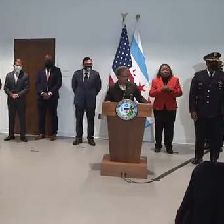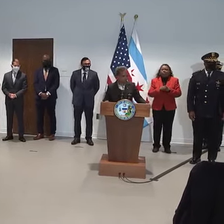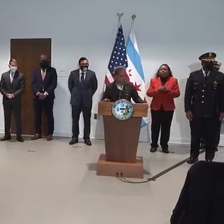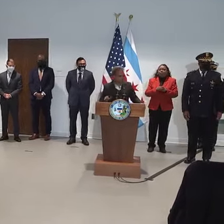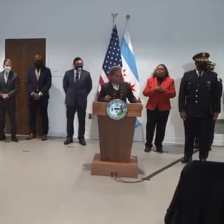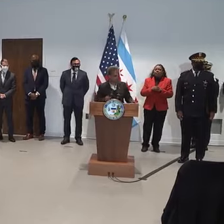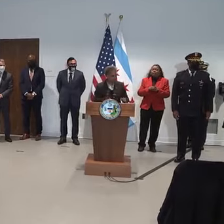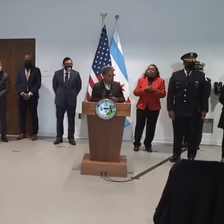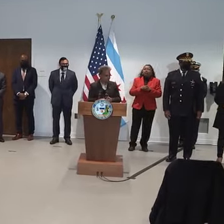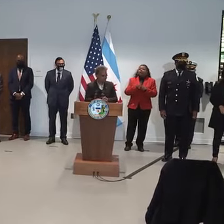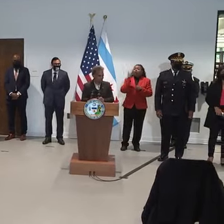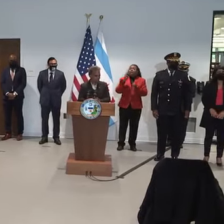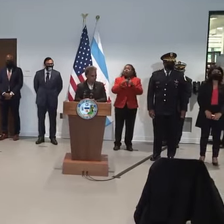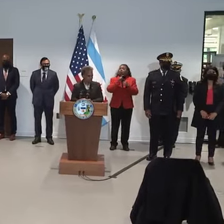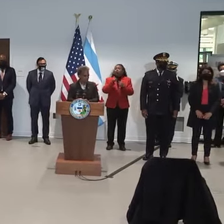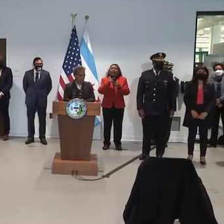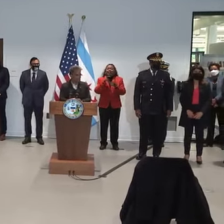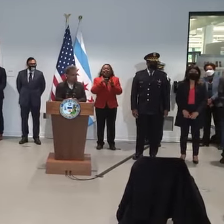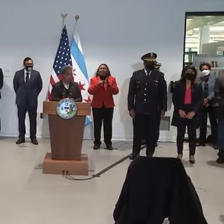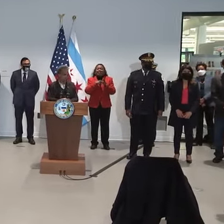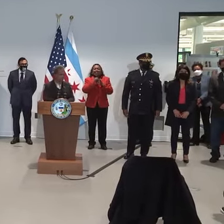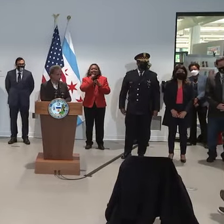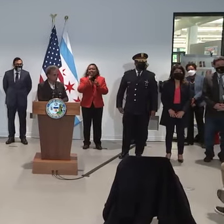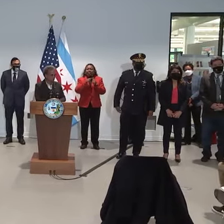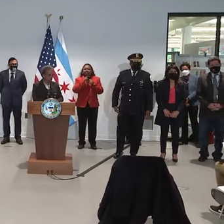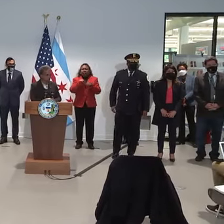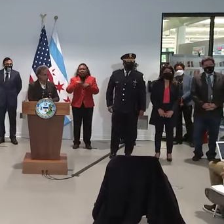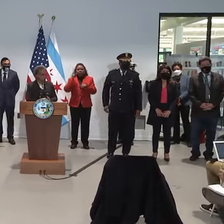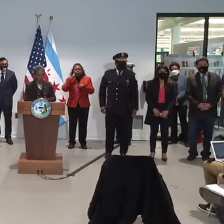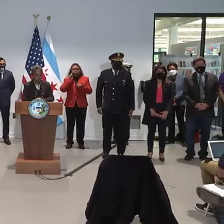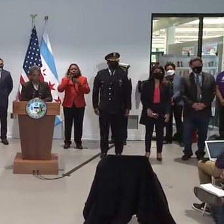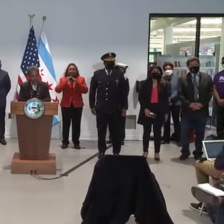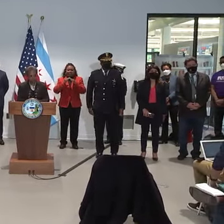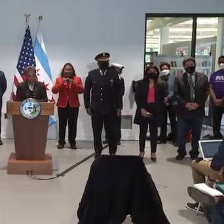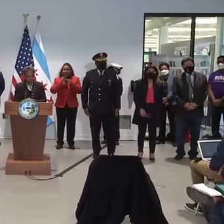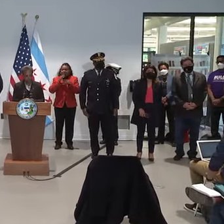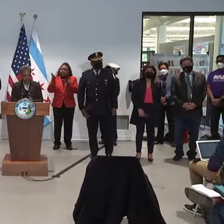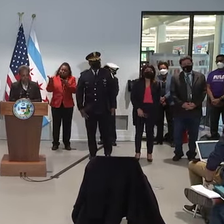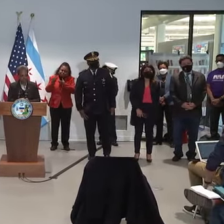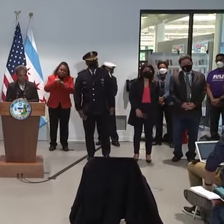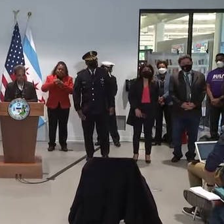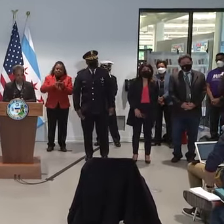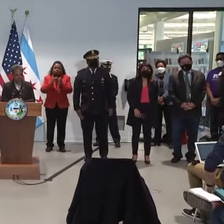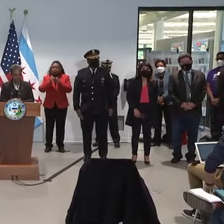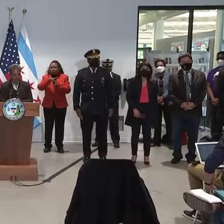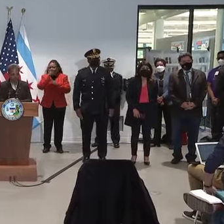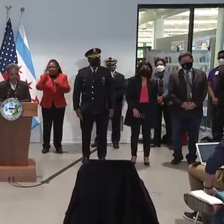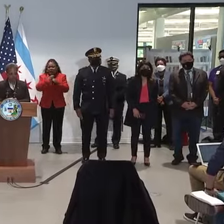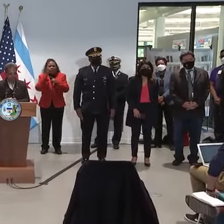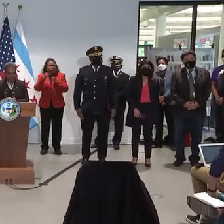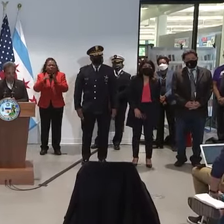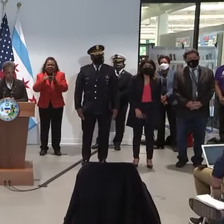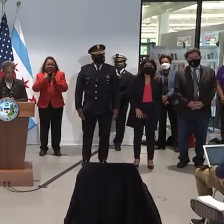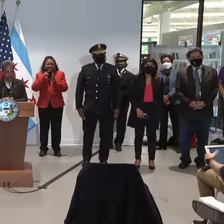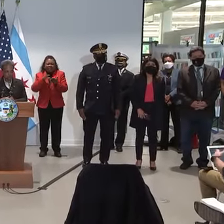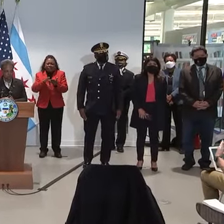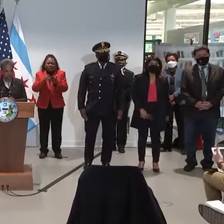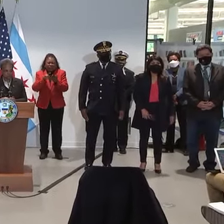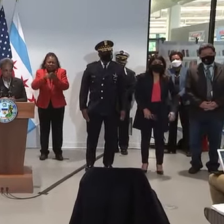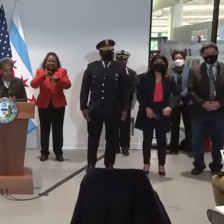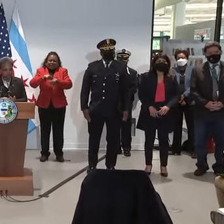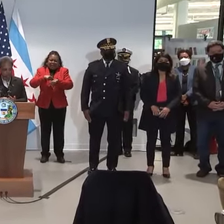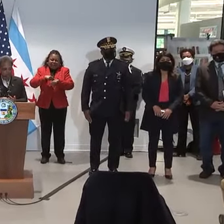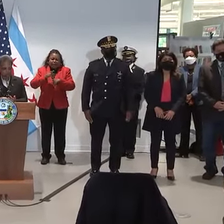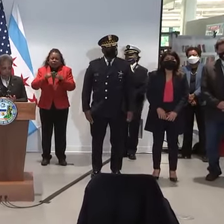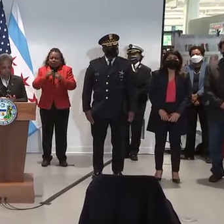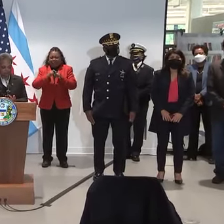Hi. First question. This is not the first time that we've heard of the city's all-hands-on-deck approach to summer violence. Why do you think that this approach this time around